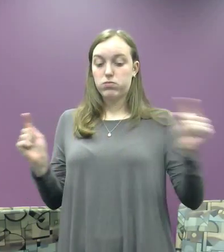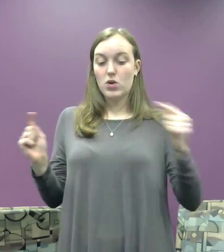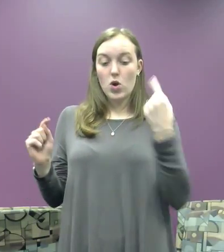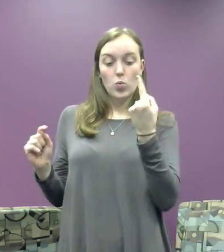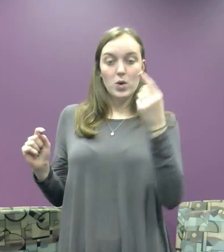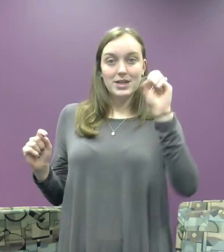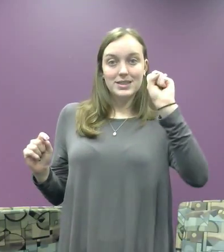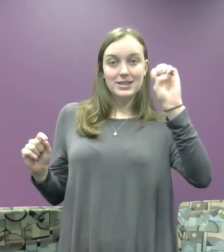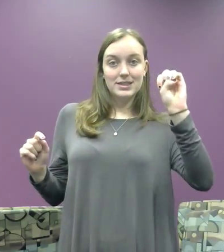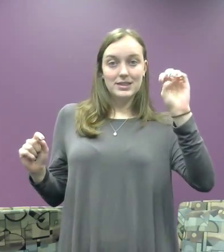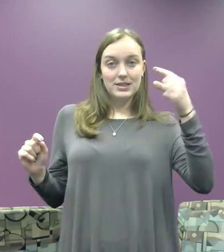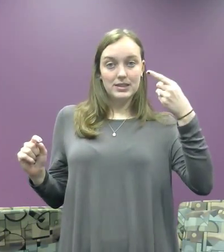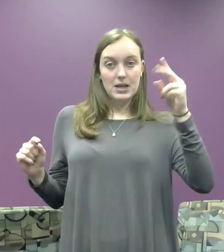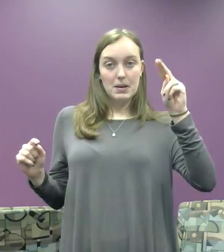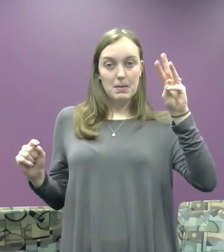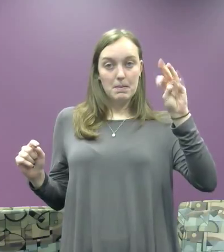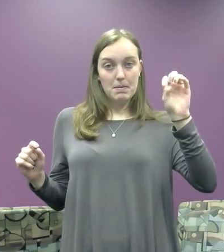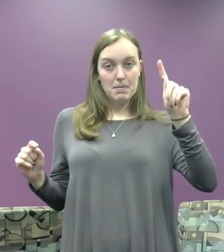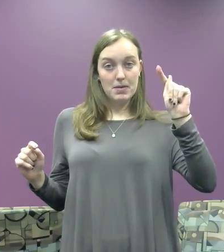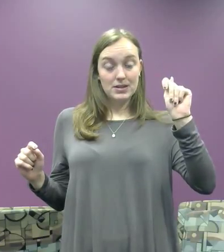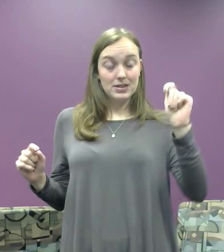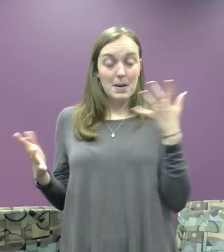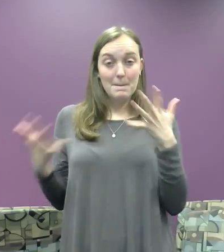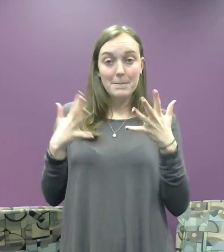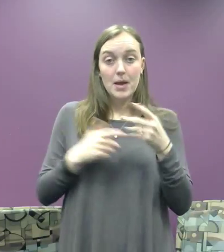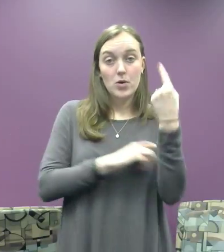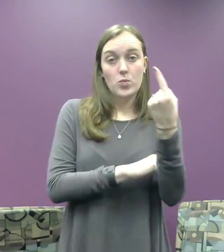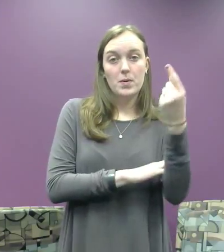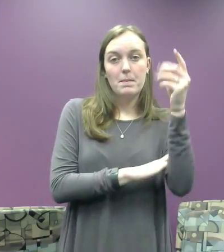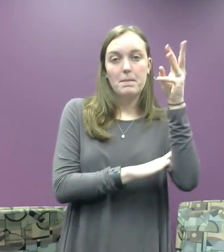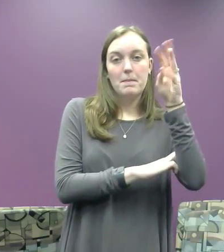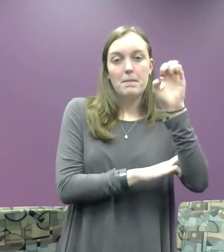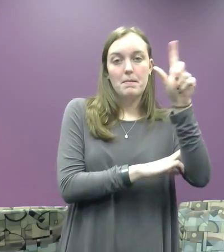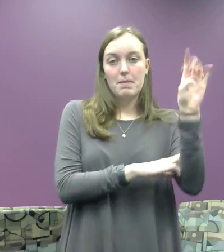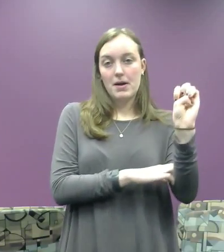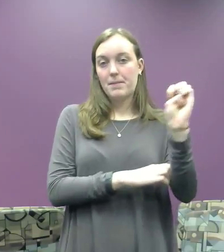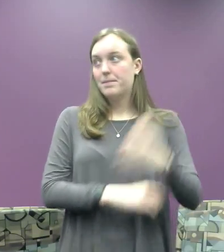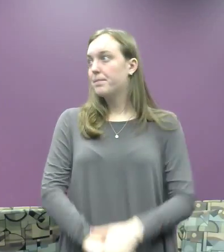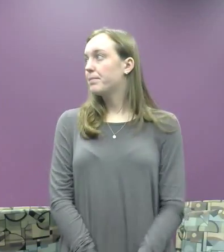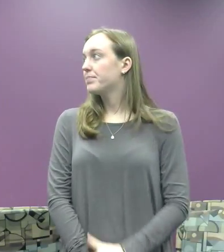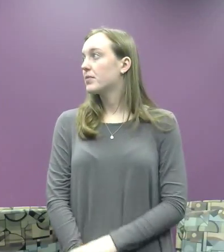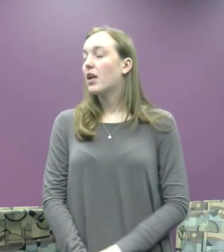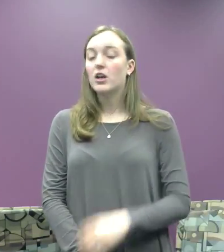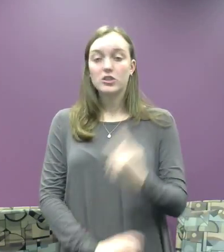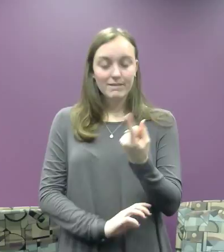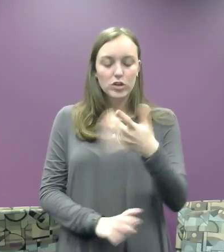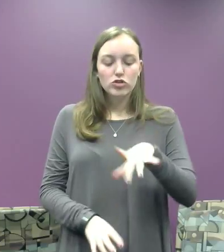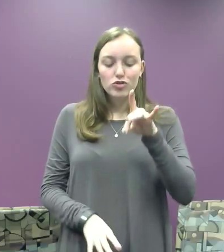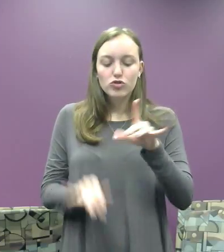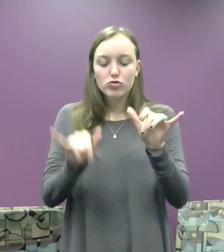mile. So you have to choose how long the segment is going to be, and then you lay that same size